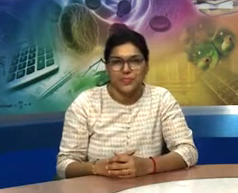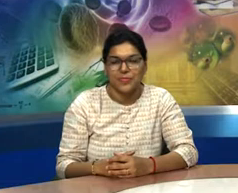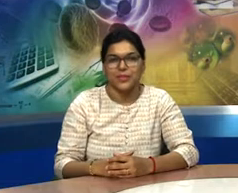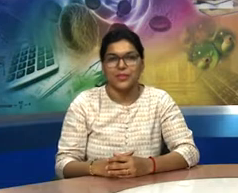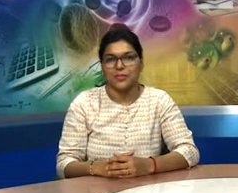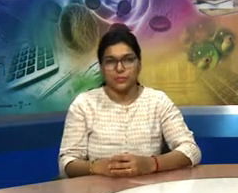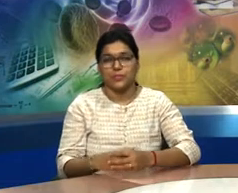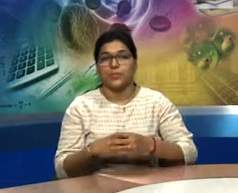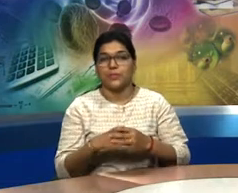uncle.